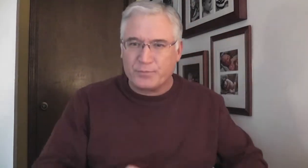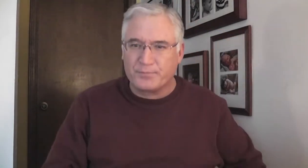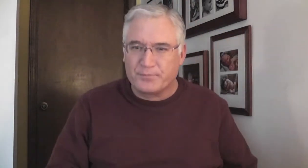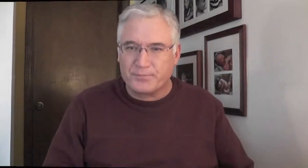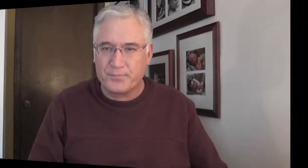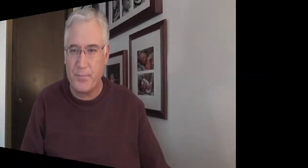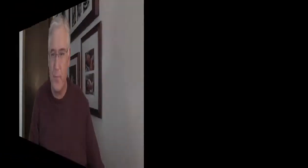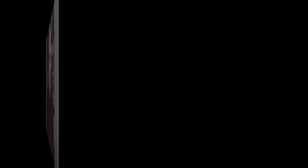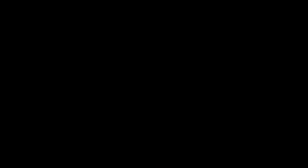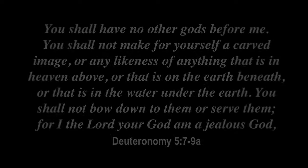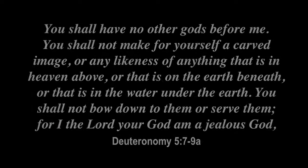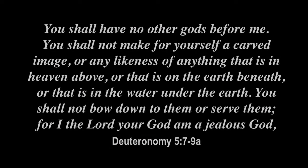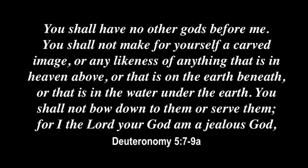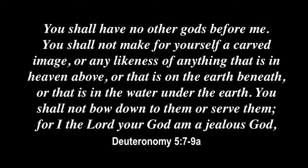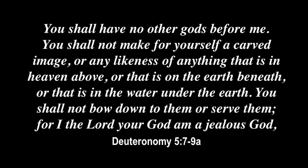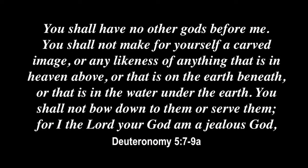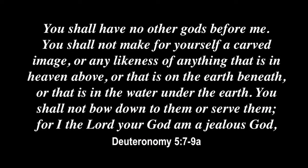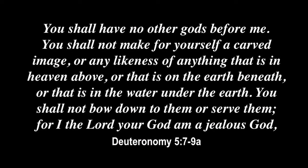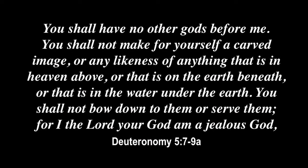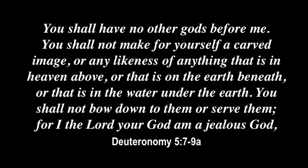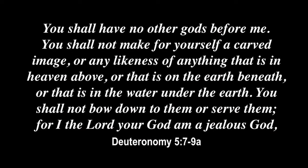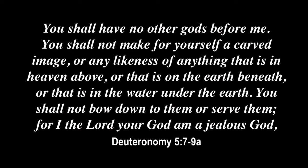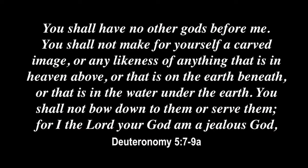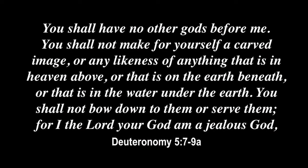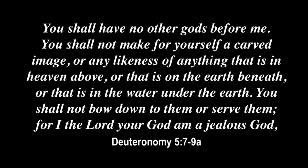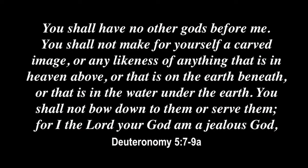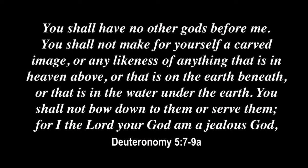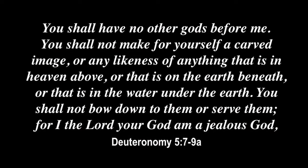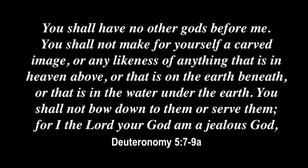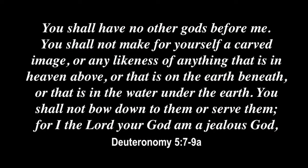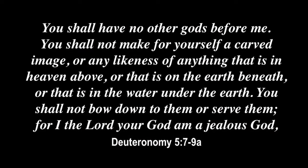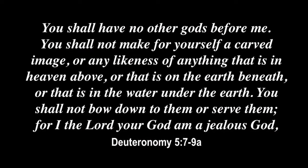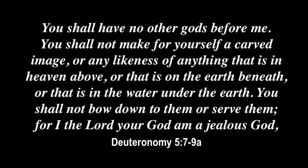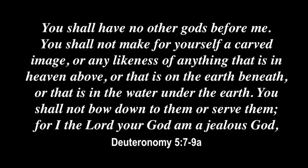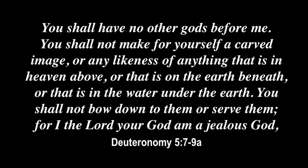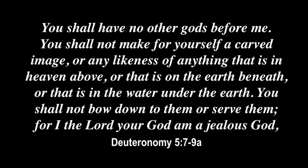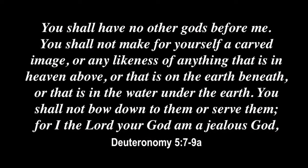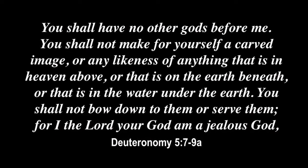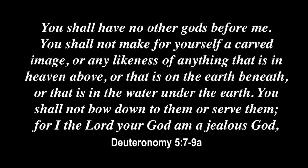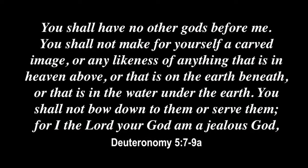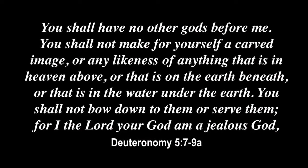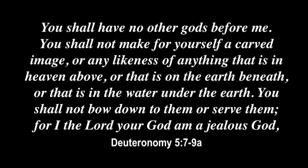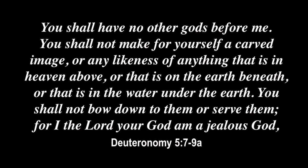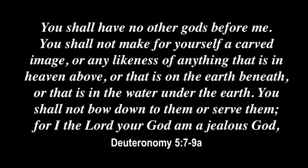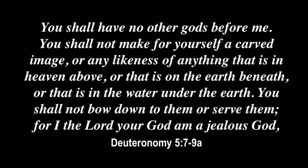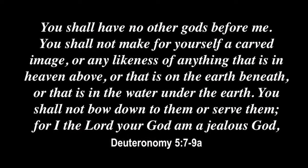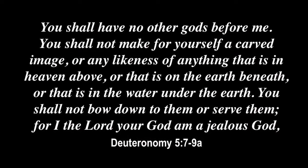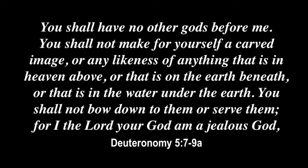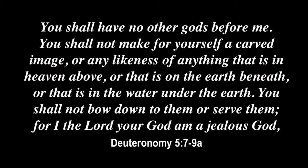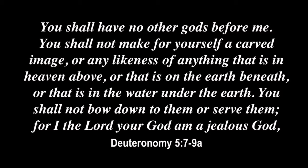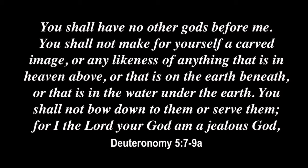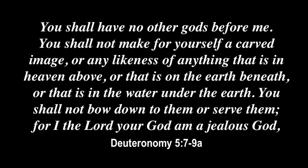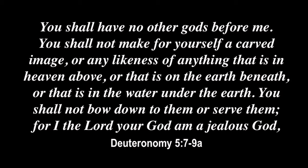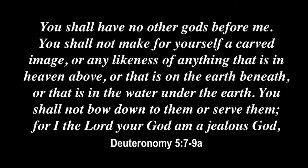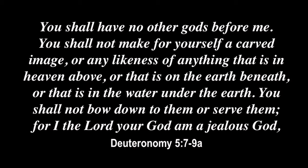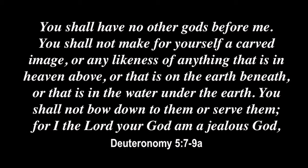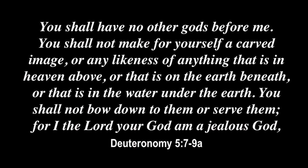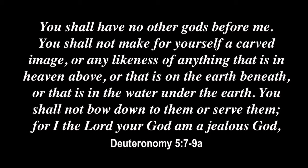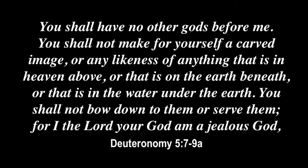that image. You shall have no other gods before me. You shall not make for yourself a carved image or any likeness of anything that